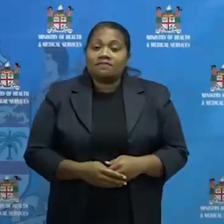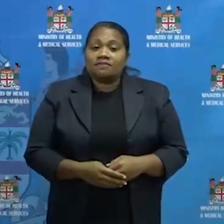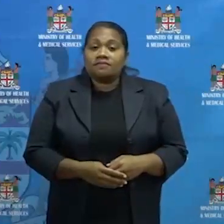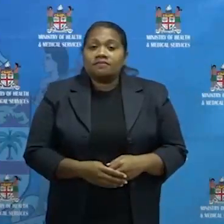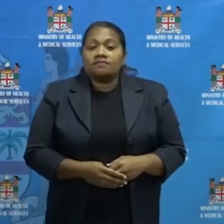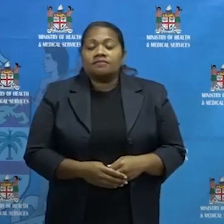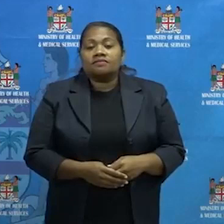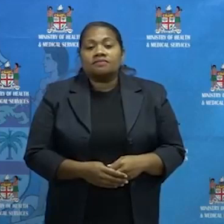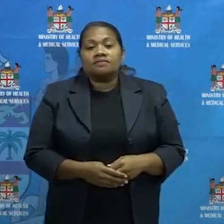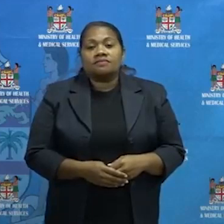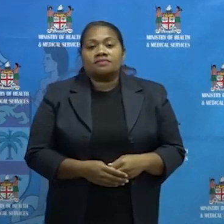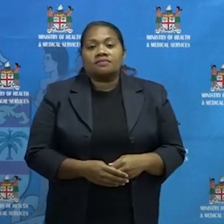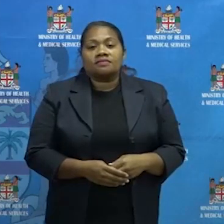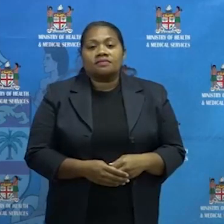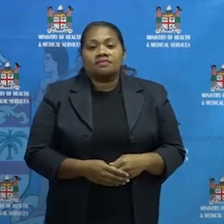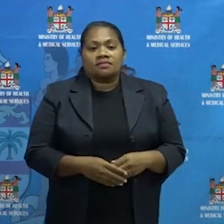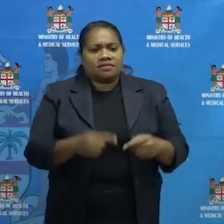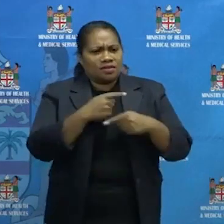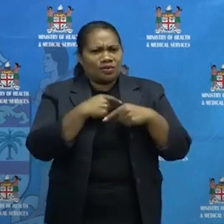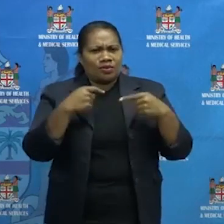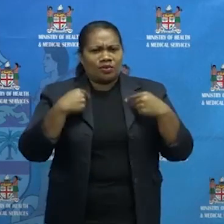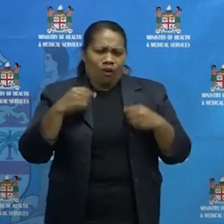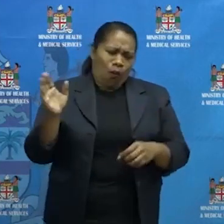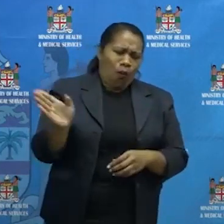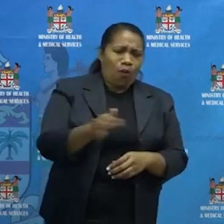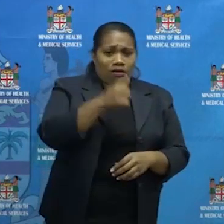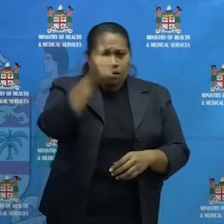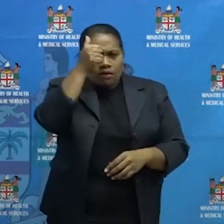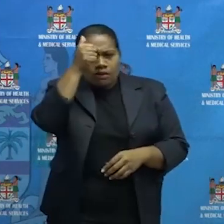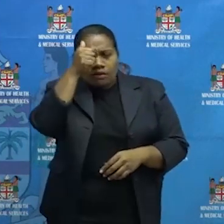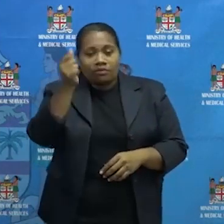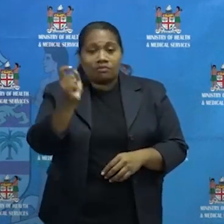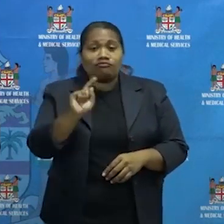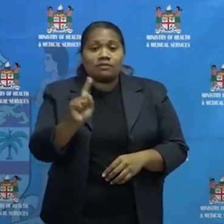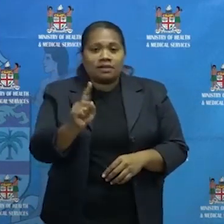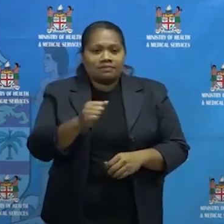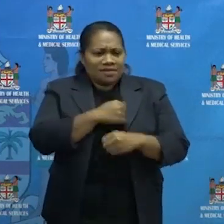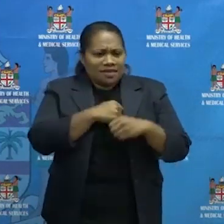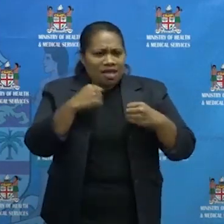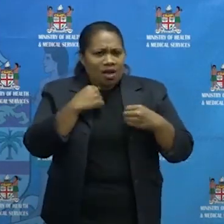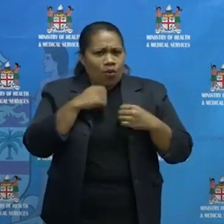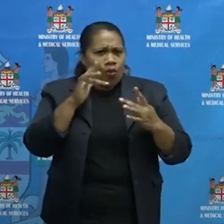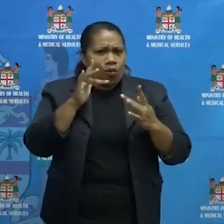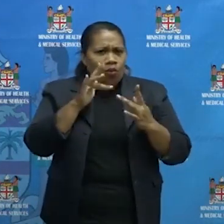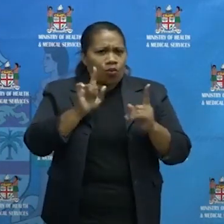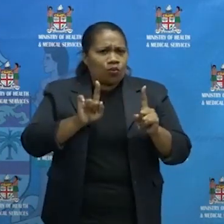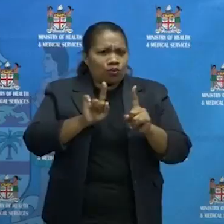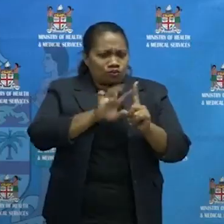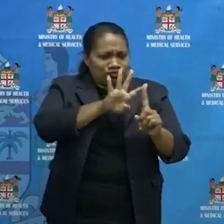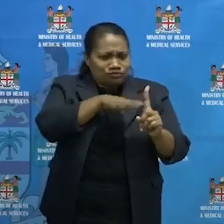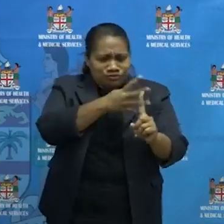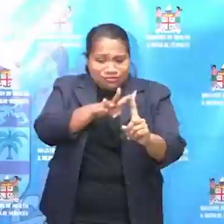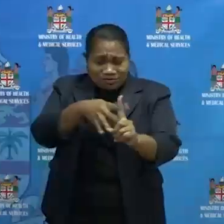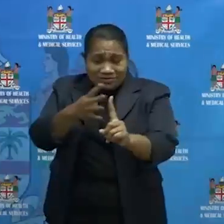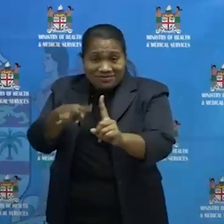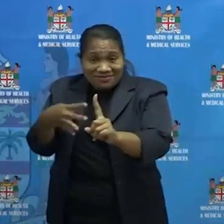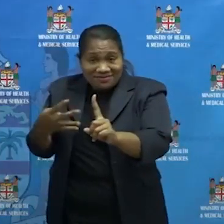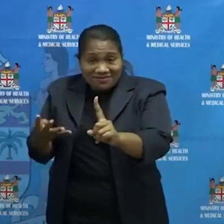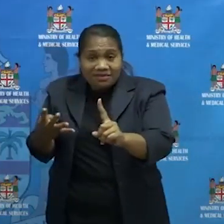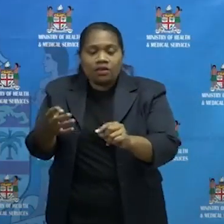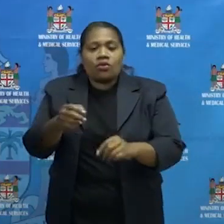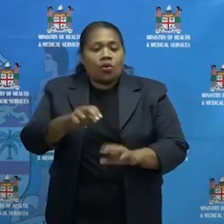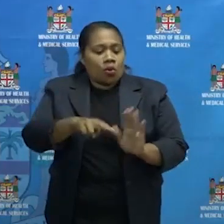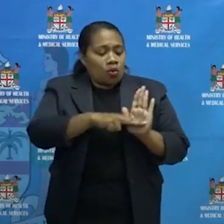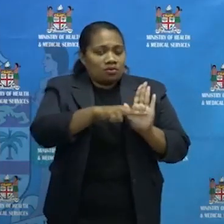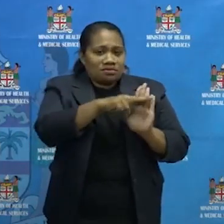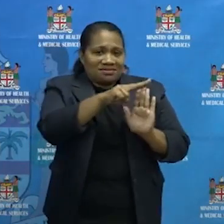As we all know, our contact tracing since the weekend has centered on the hotel staff who contracted the